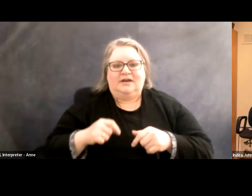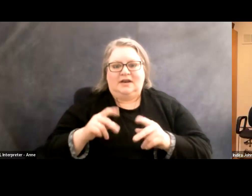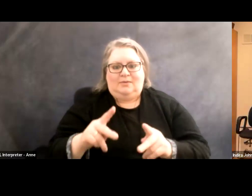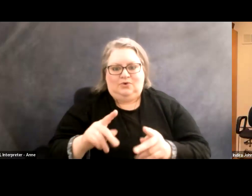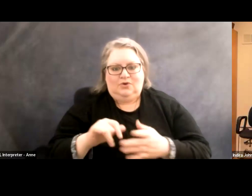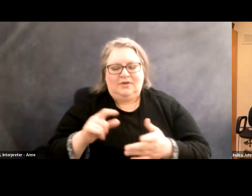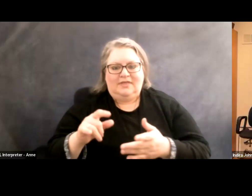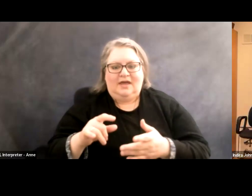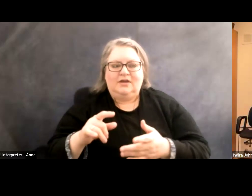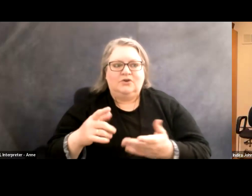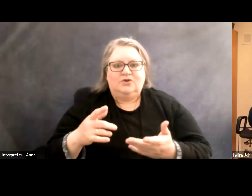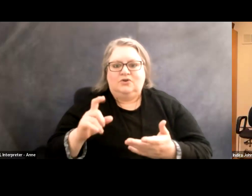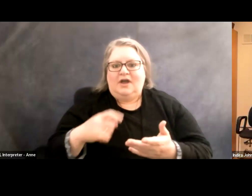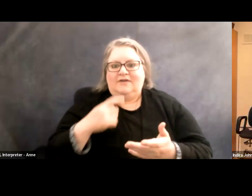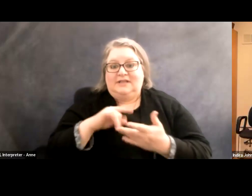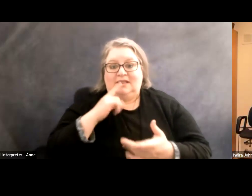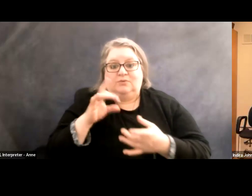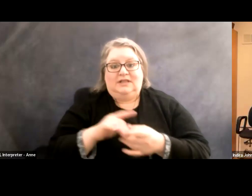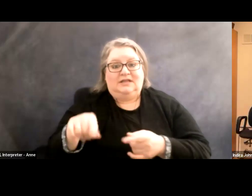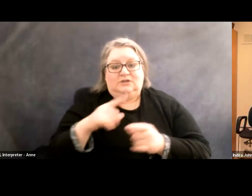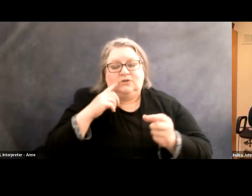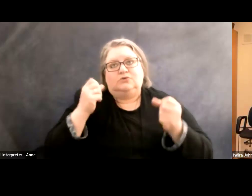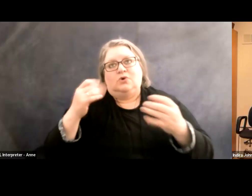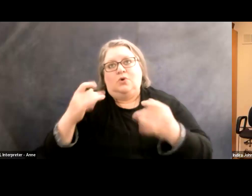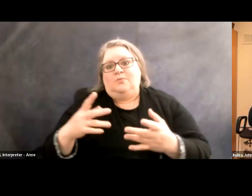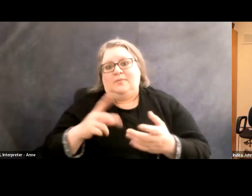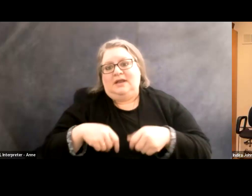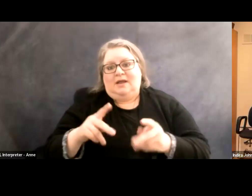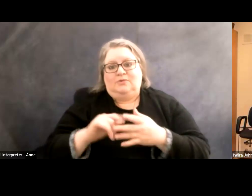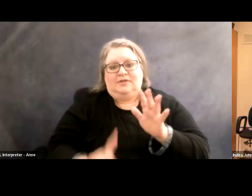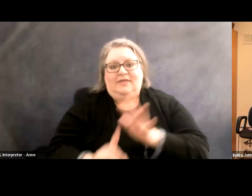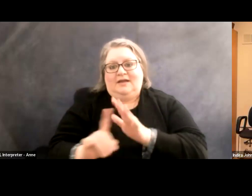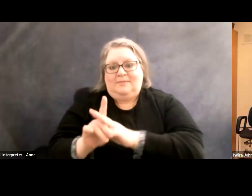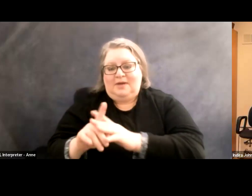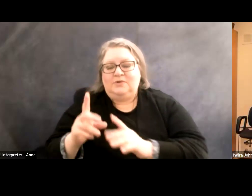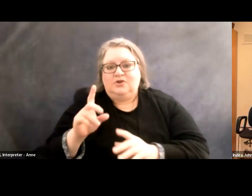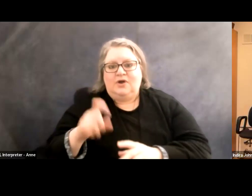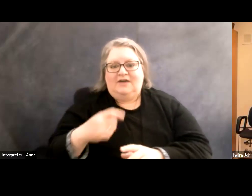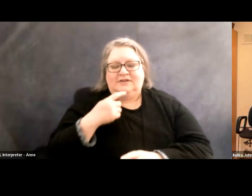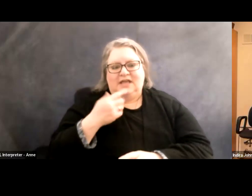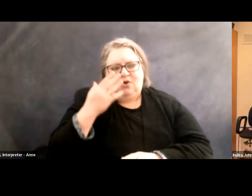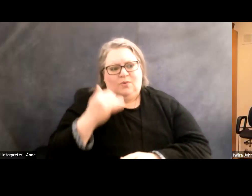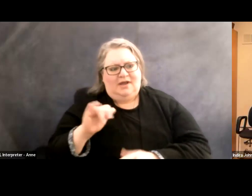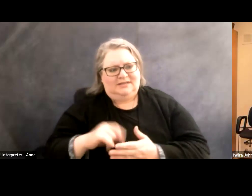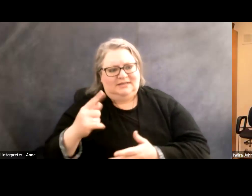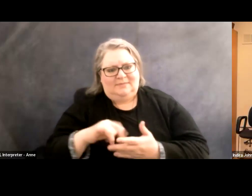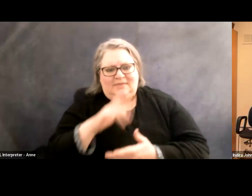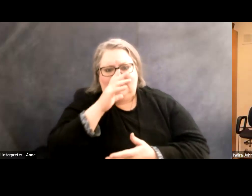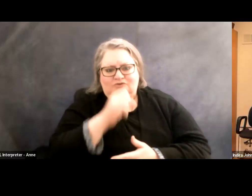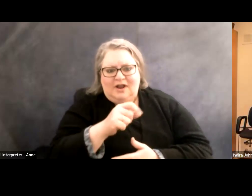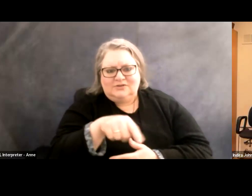that you have to see that it relates to you. There are so many opportunities that come up. You have to see, why is this something that attracts